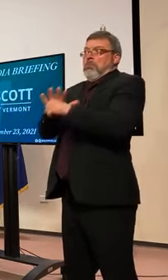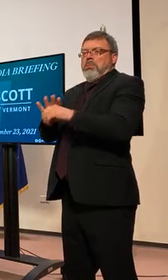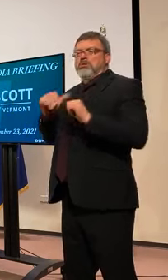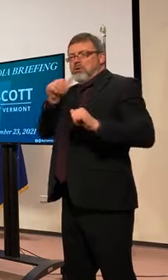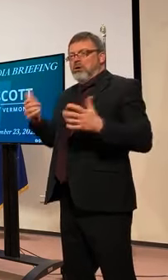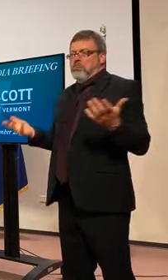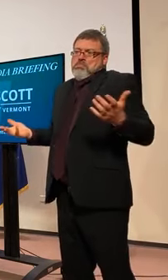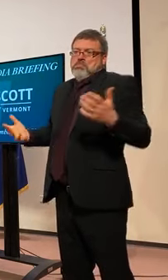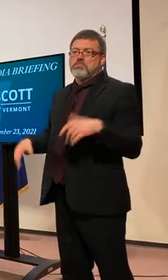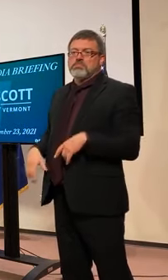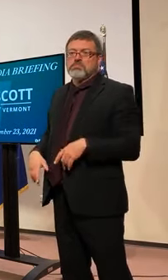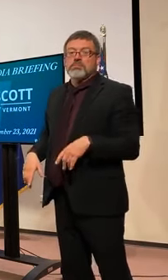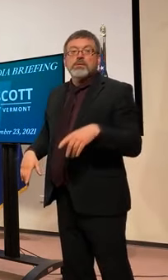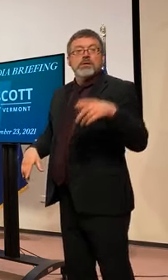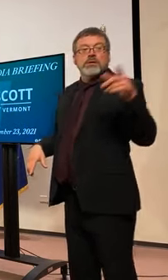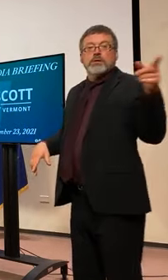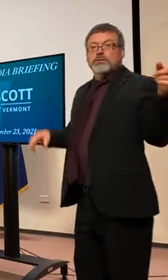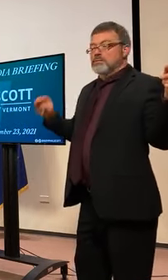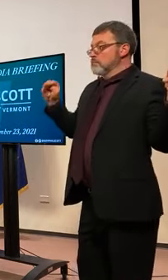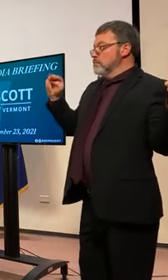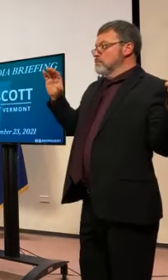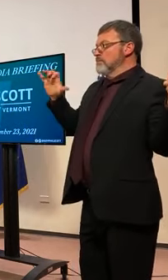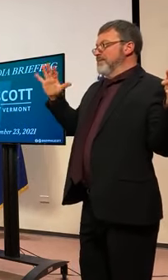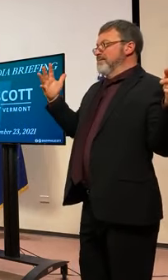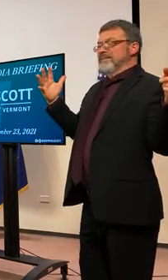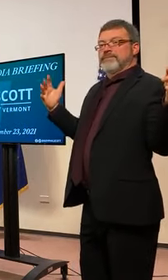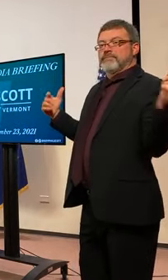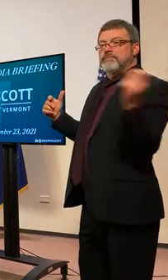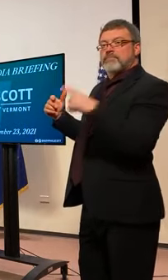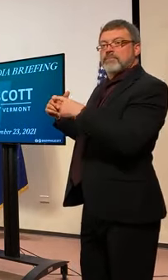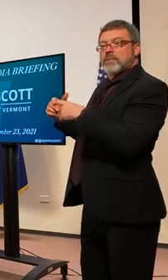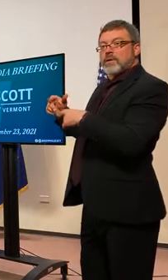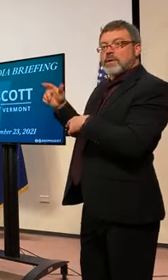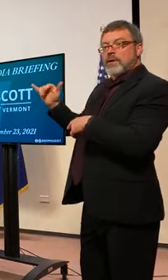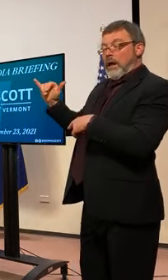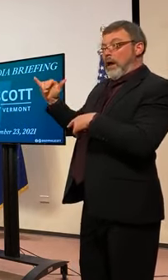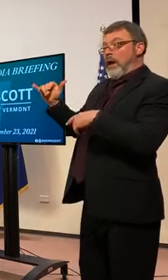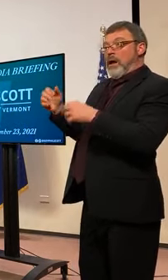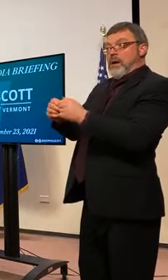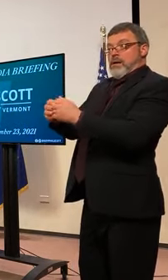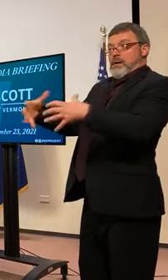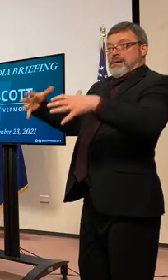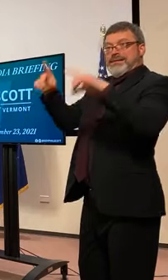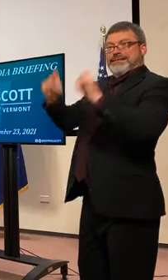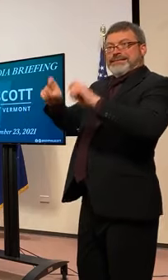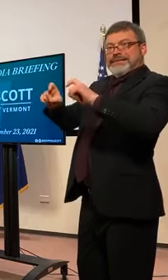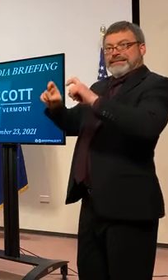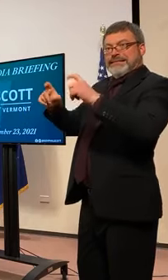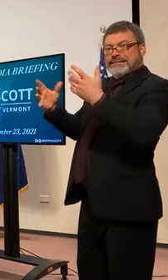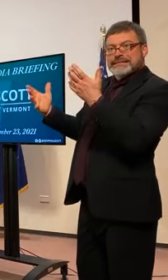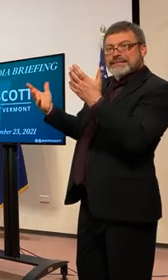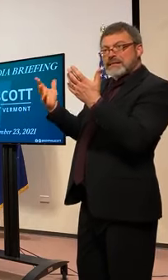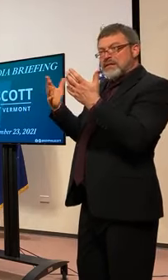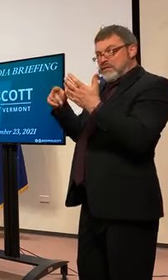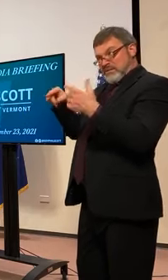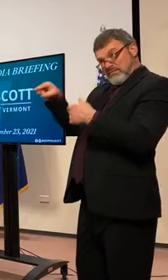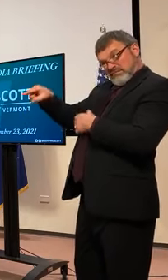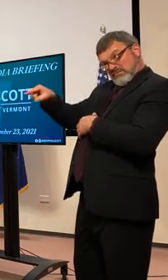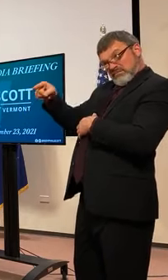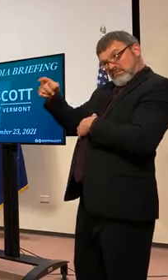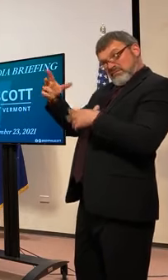Will testing capacity be consistent through this week and Friday, Saturday?